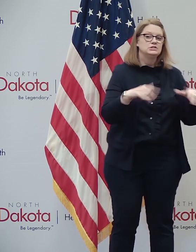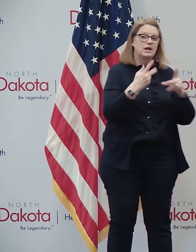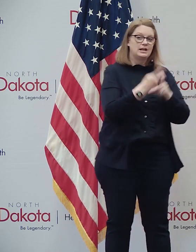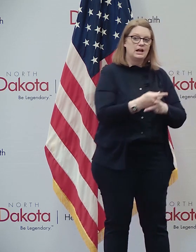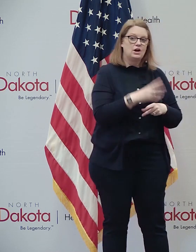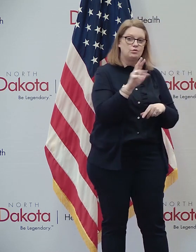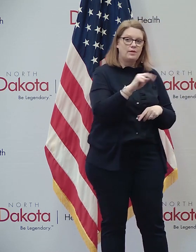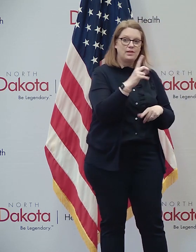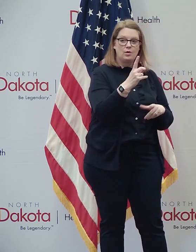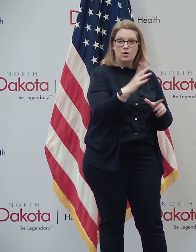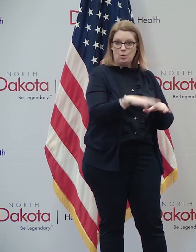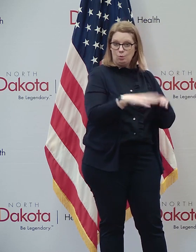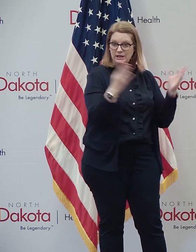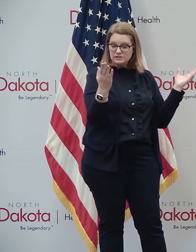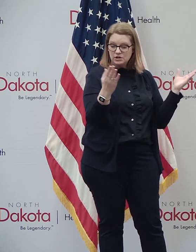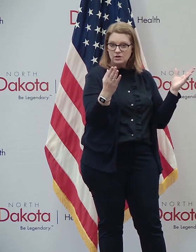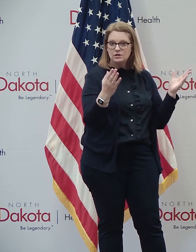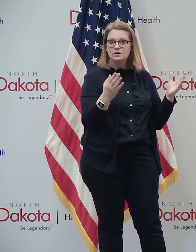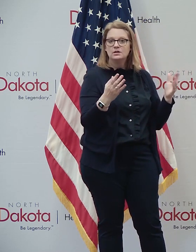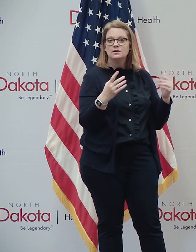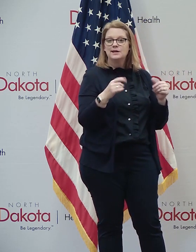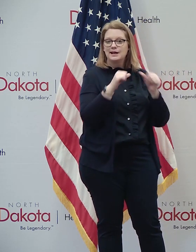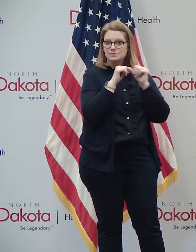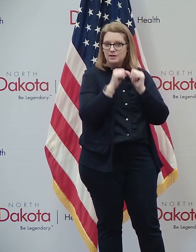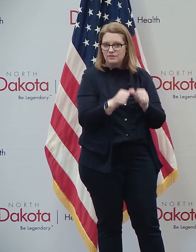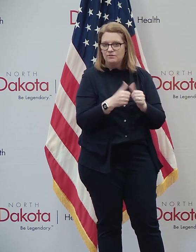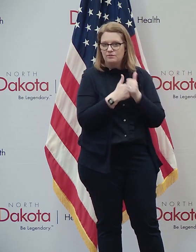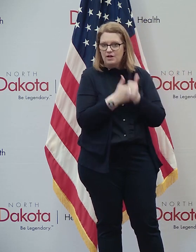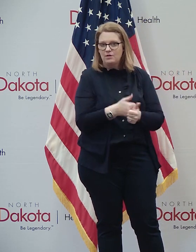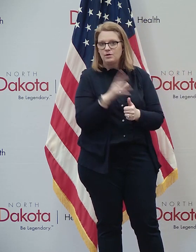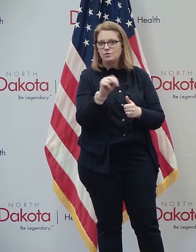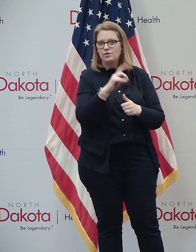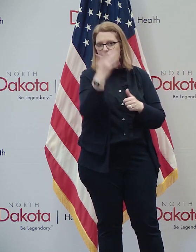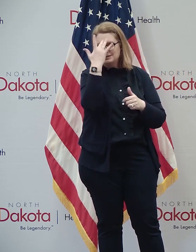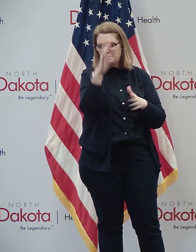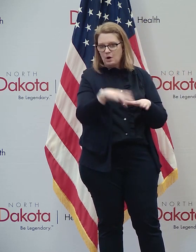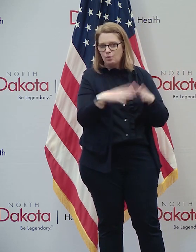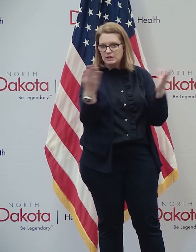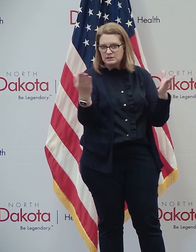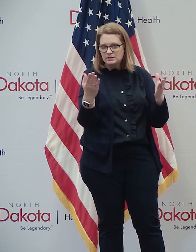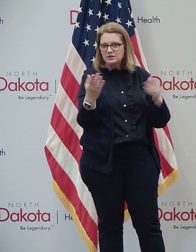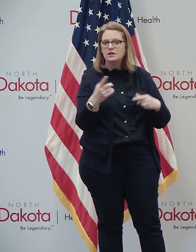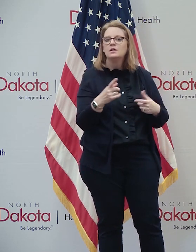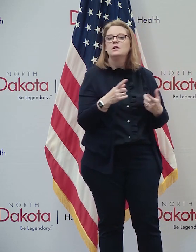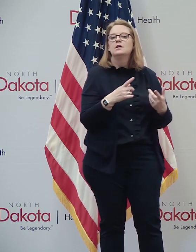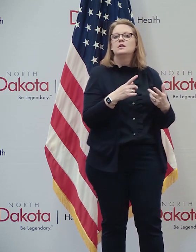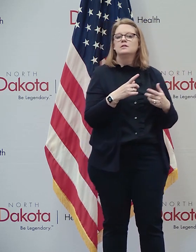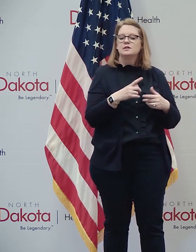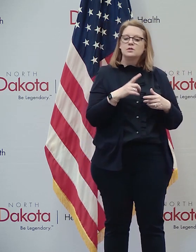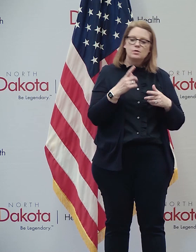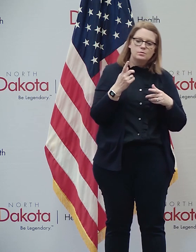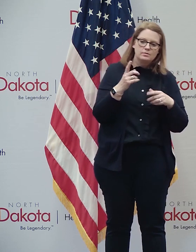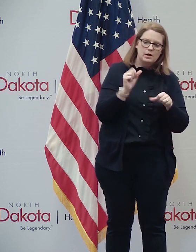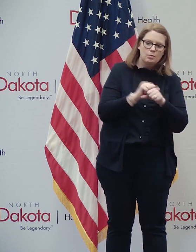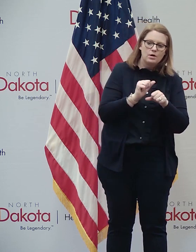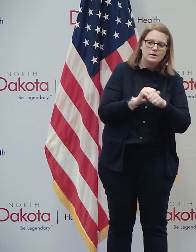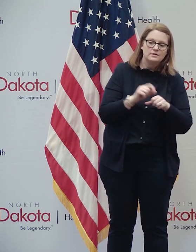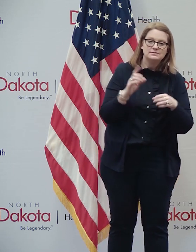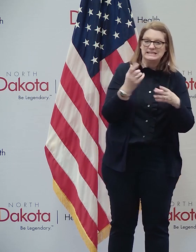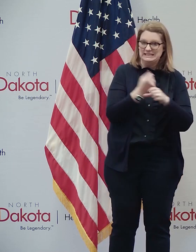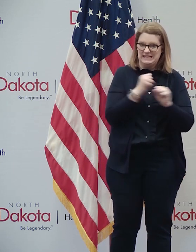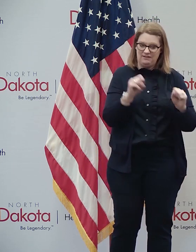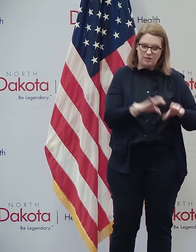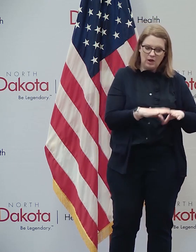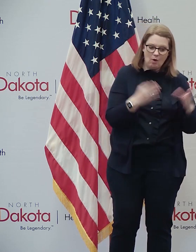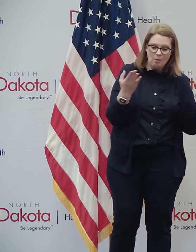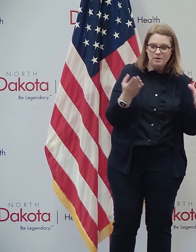restart. Again, as we move forward with the North Dakota Smart Restart, businesses and employers are taking steps to safely reopen. Parents are returning to work,